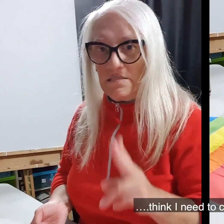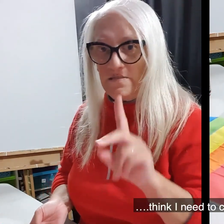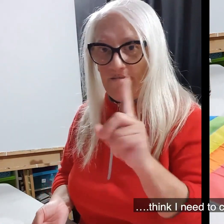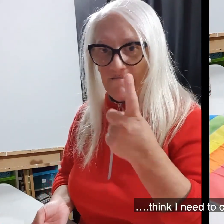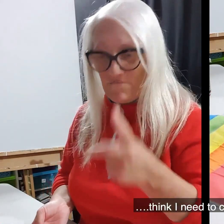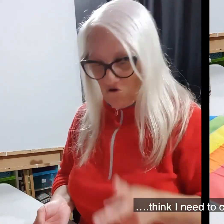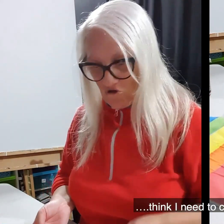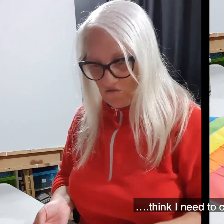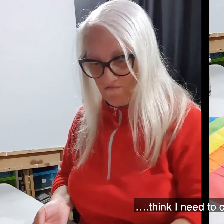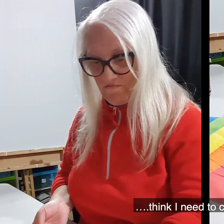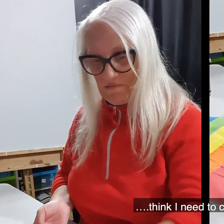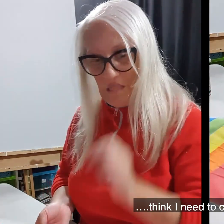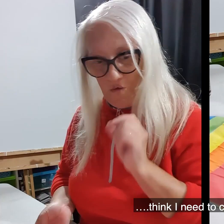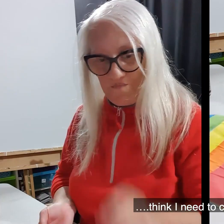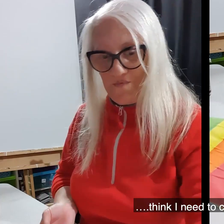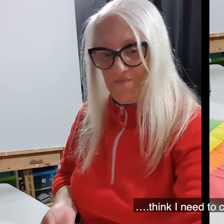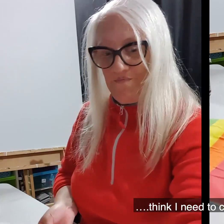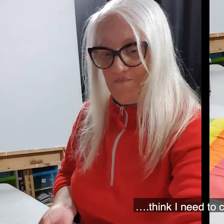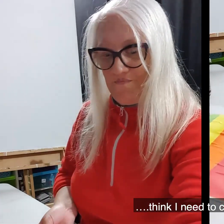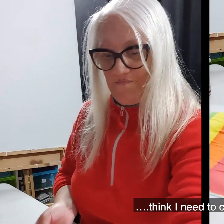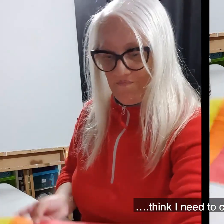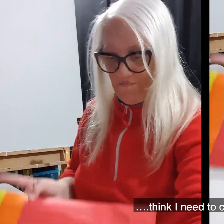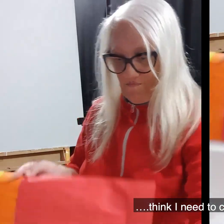I think I need to cut this first.